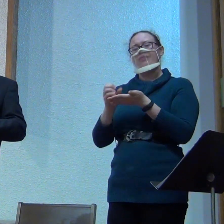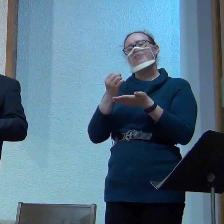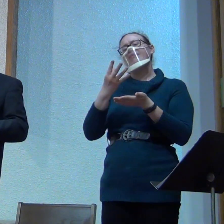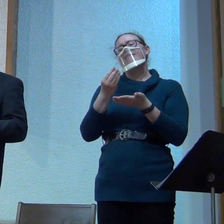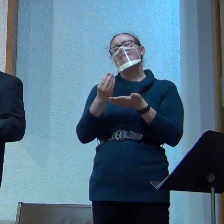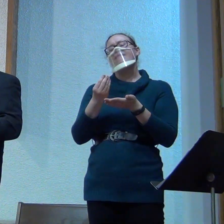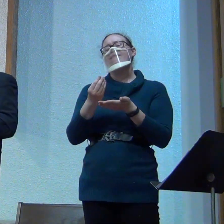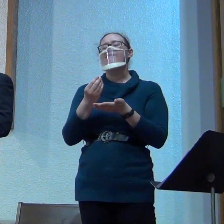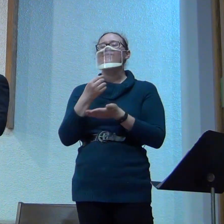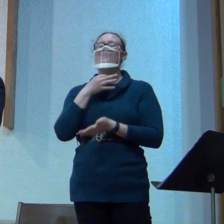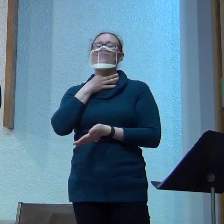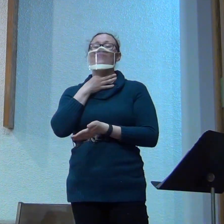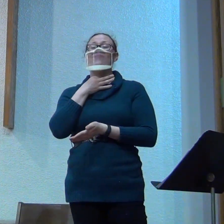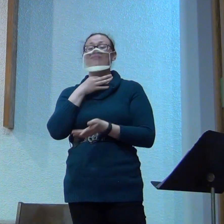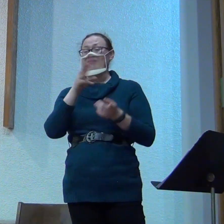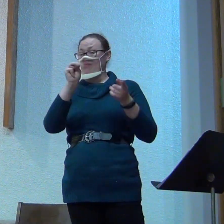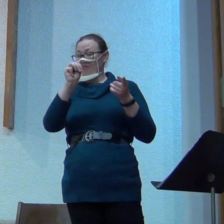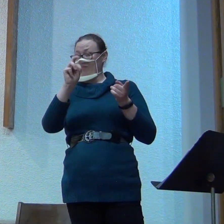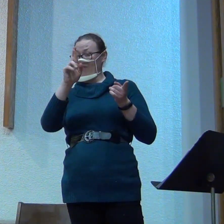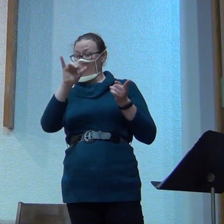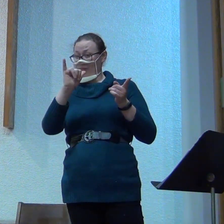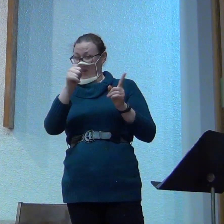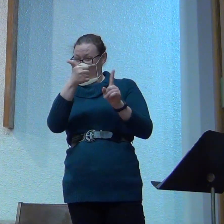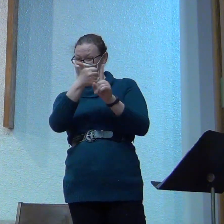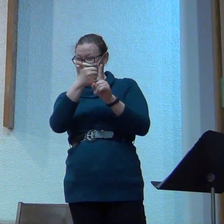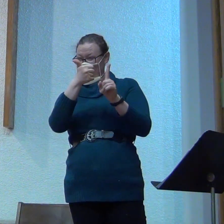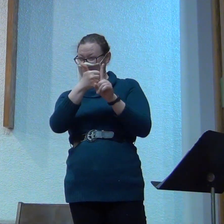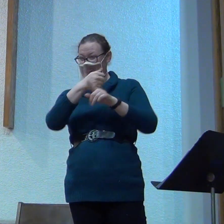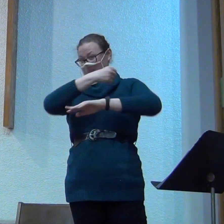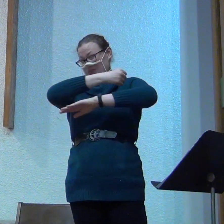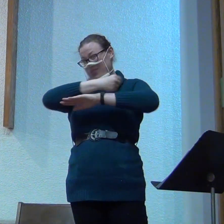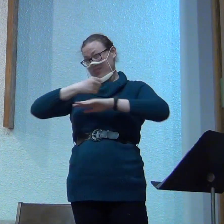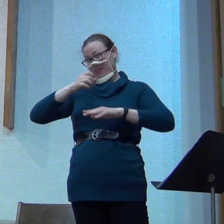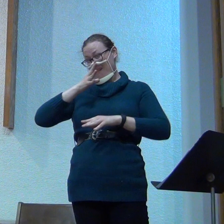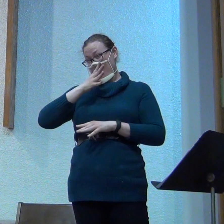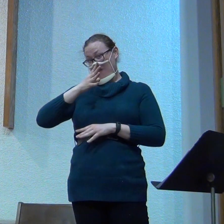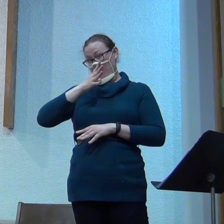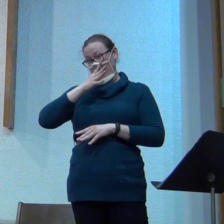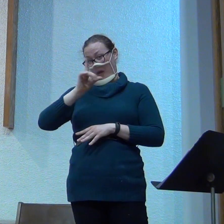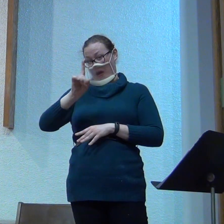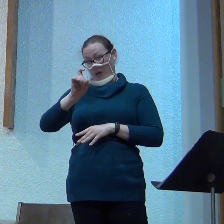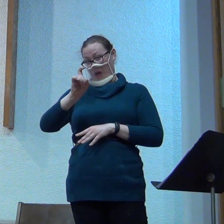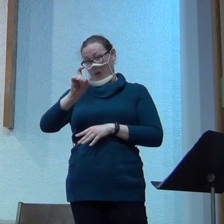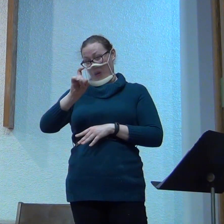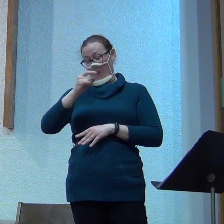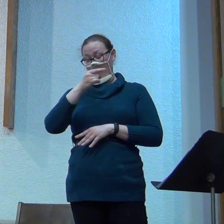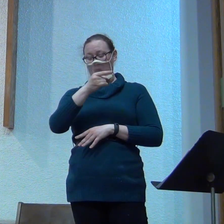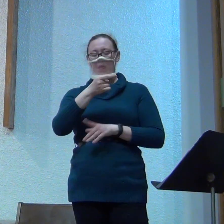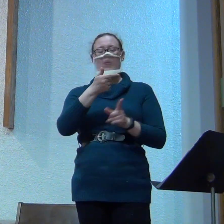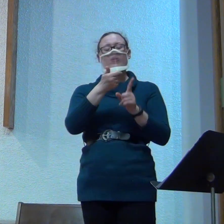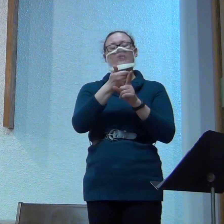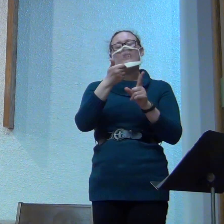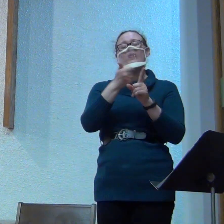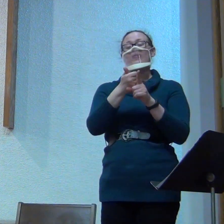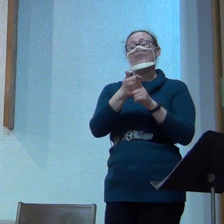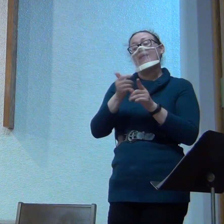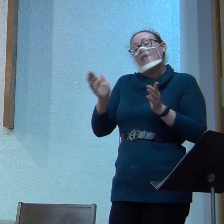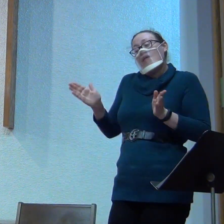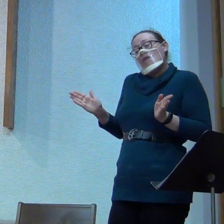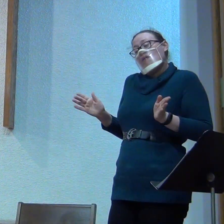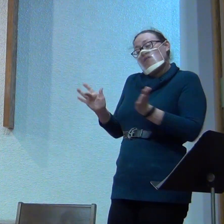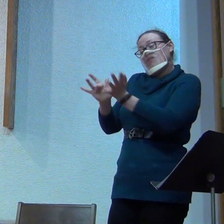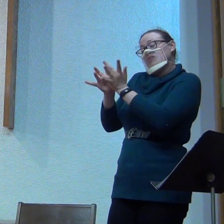the question, is Mary being a stage mom in this situation? Is she